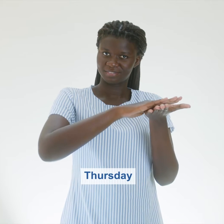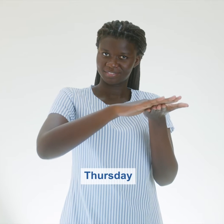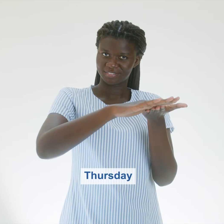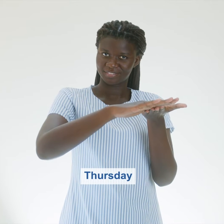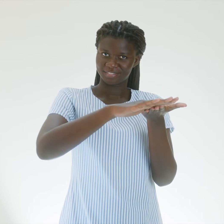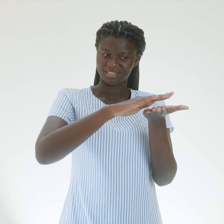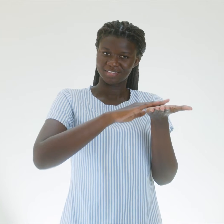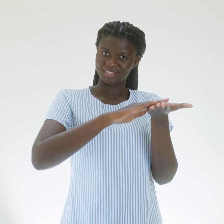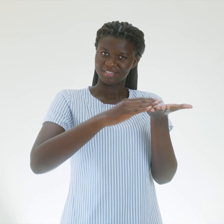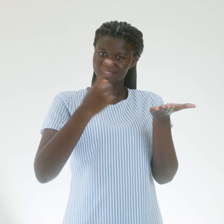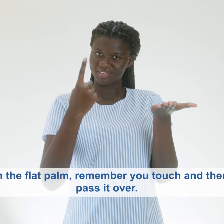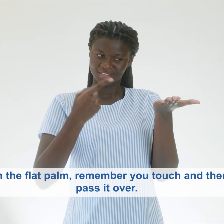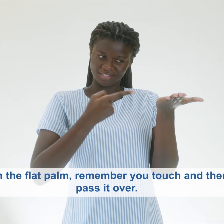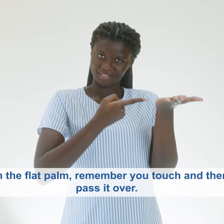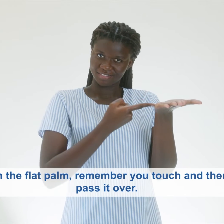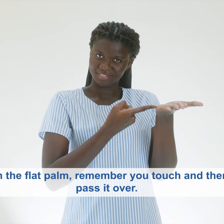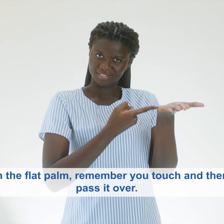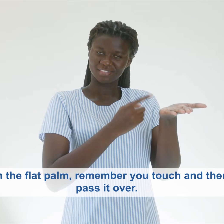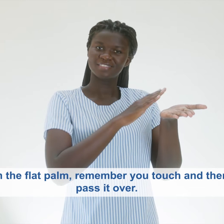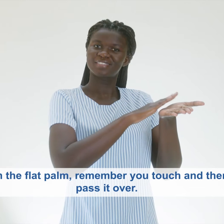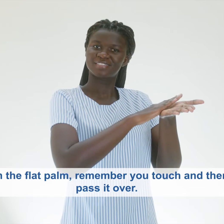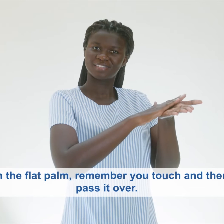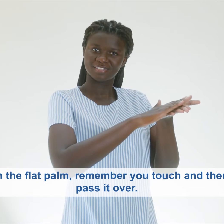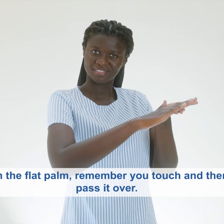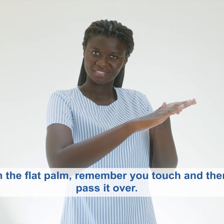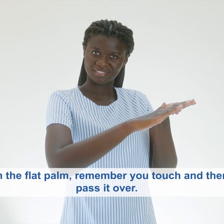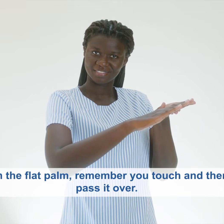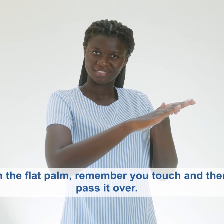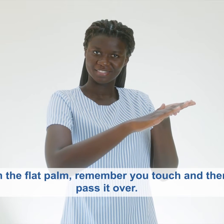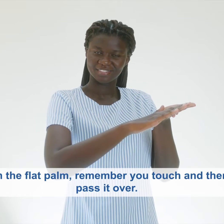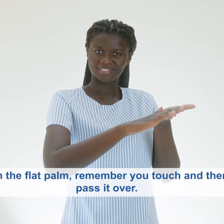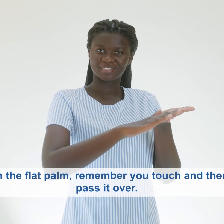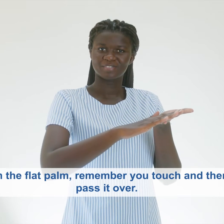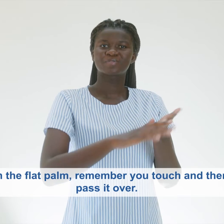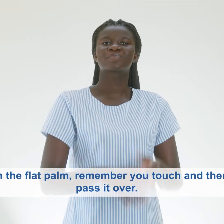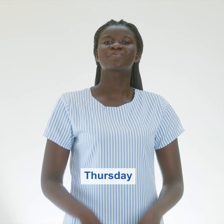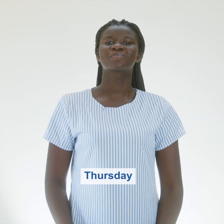Thursday. On the flat palm, remember you touch and then pass it over. Thursday.